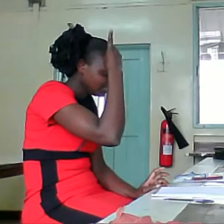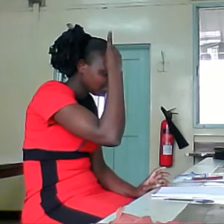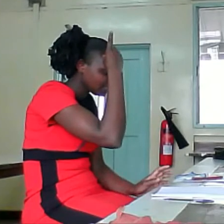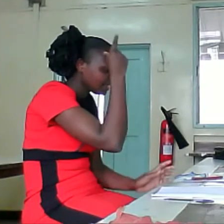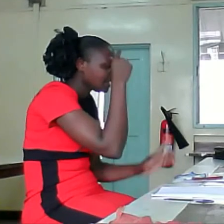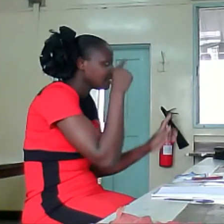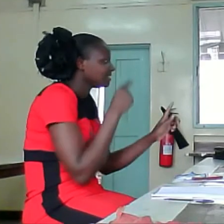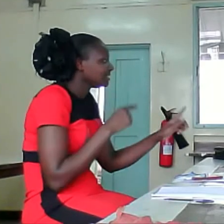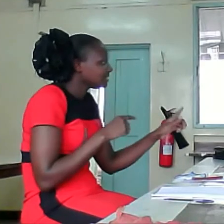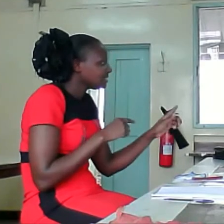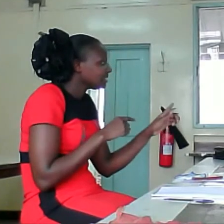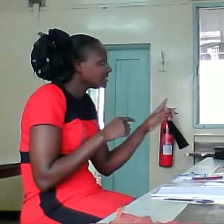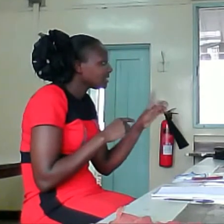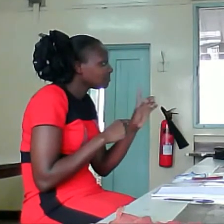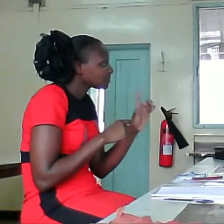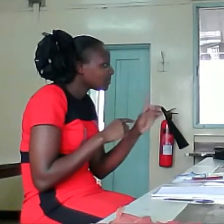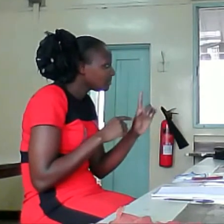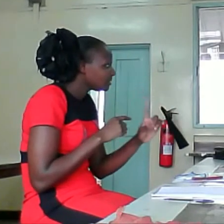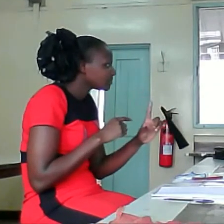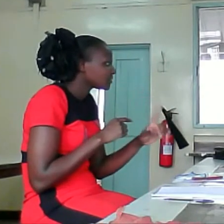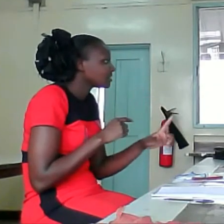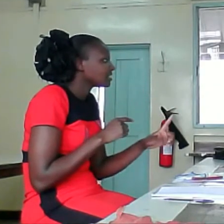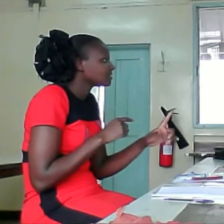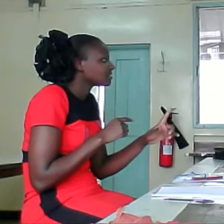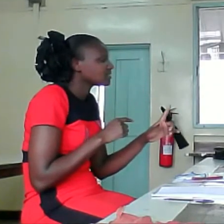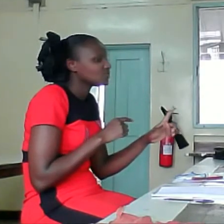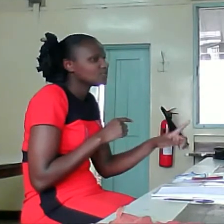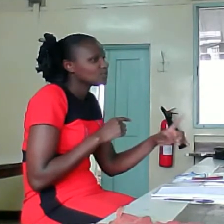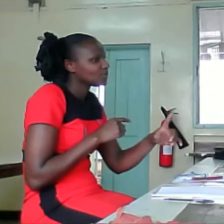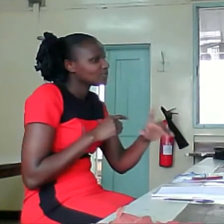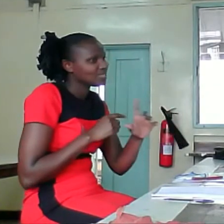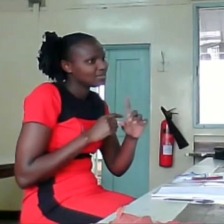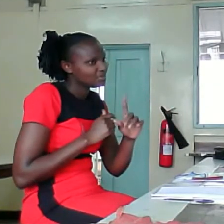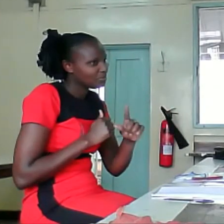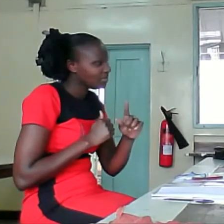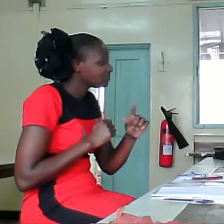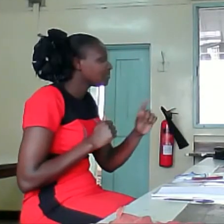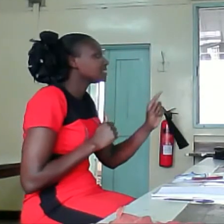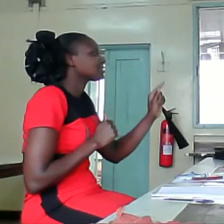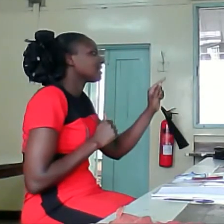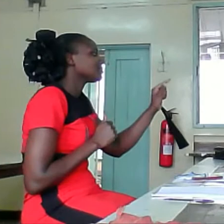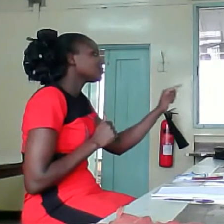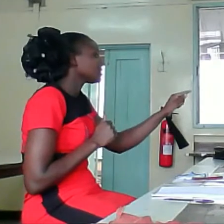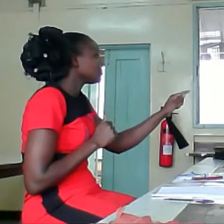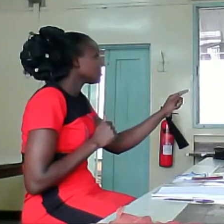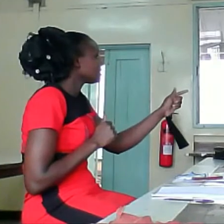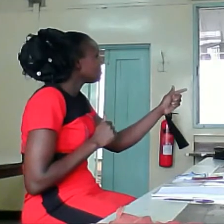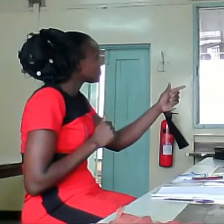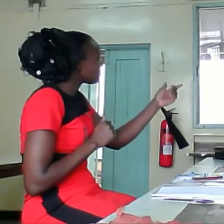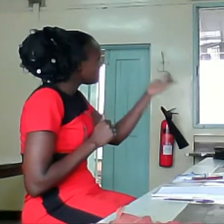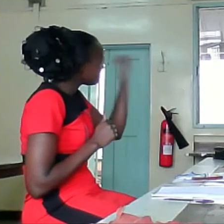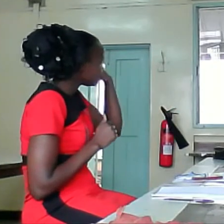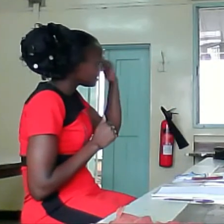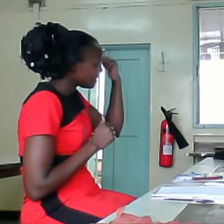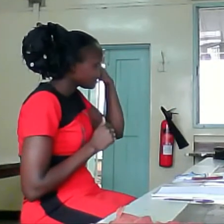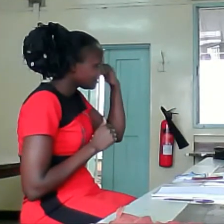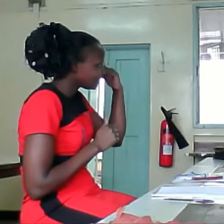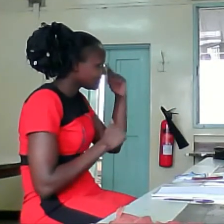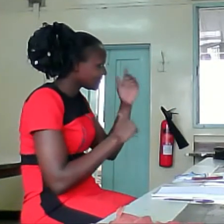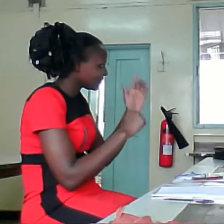disease. Niliandika problem, not that you don't know how to sign problem, but I noted you saying problem in the other